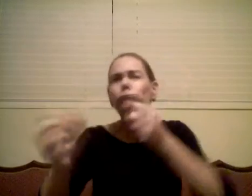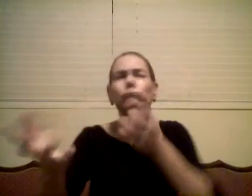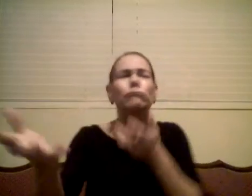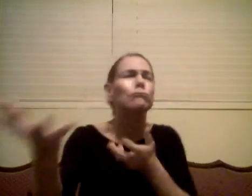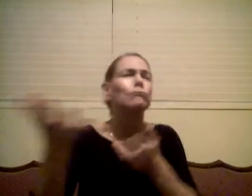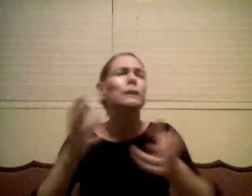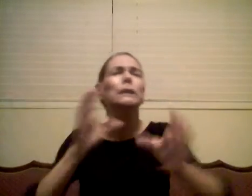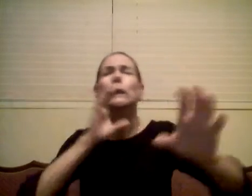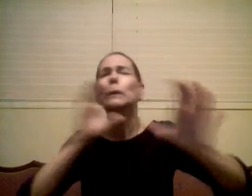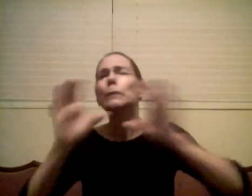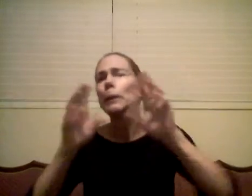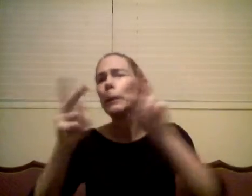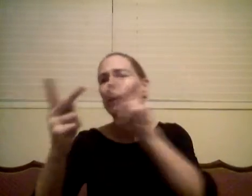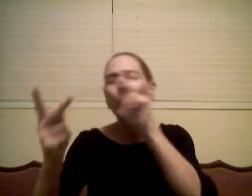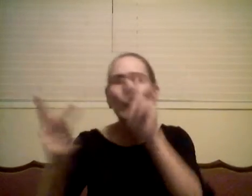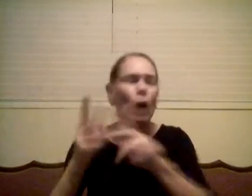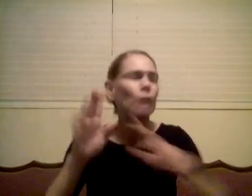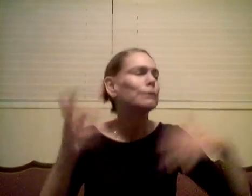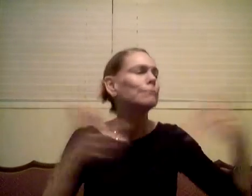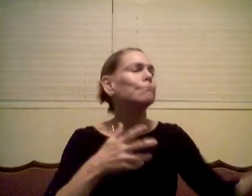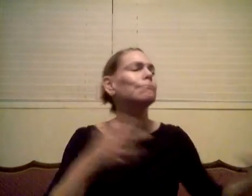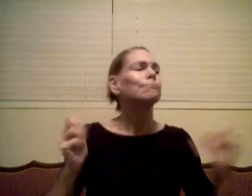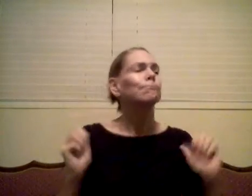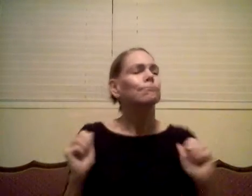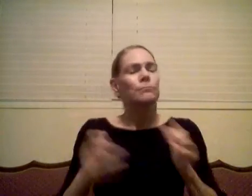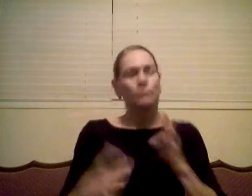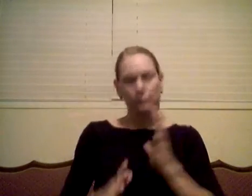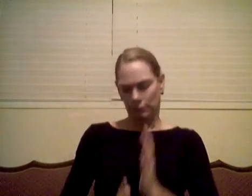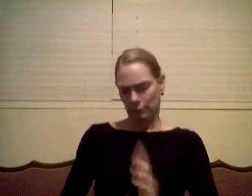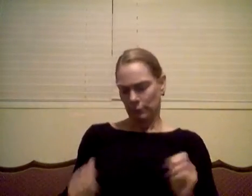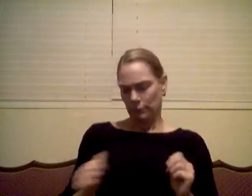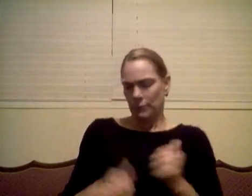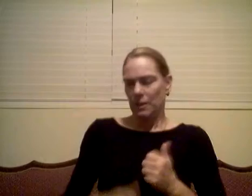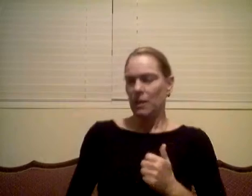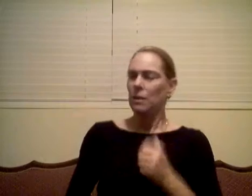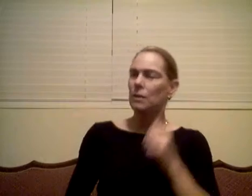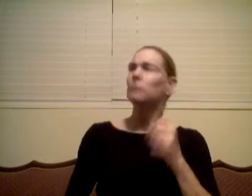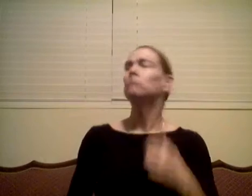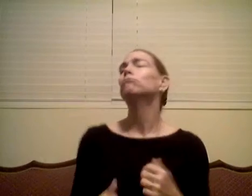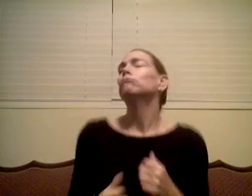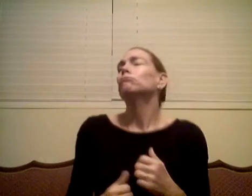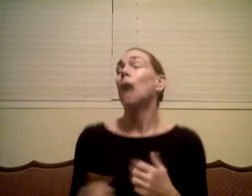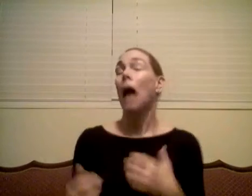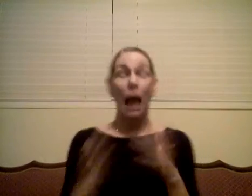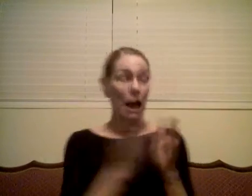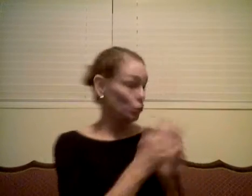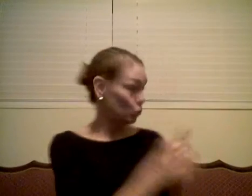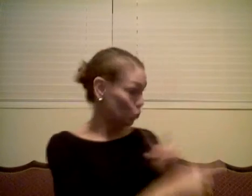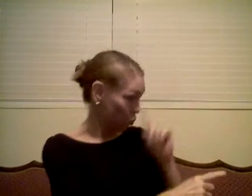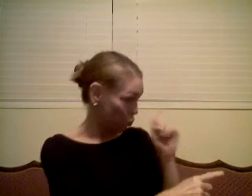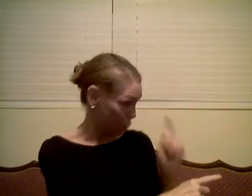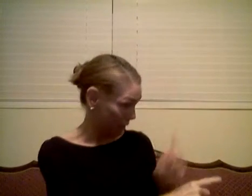so what questions do you have for me? So he kind of puffs up his chest a little bit, and she's like, yeah, I was a little cocky, but that's